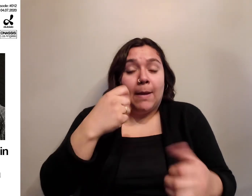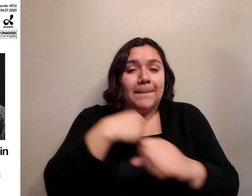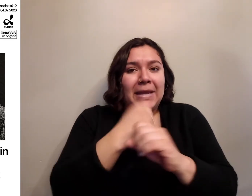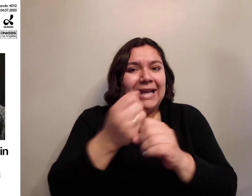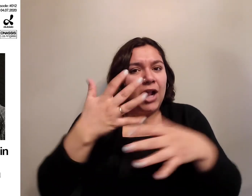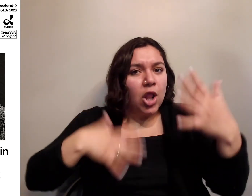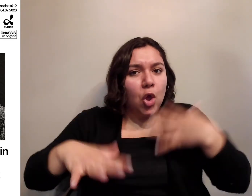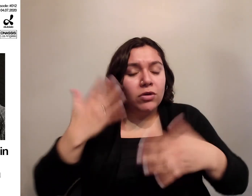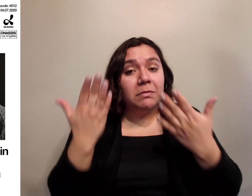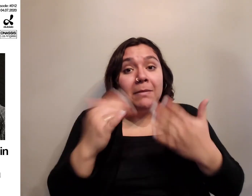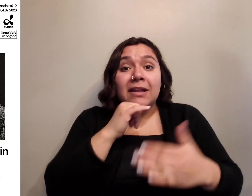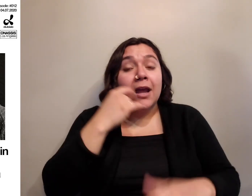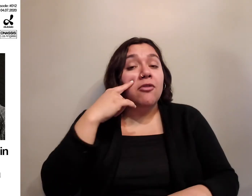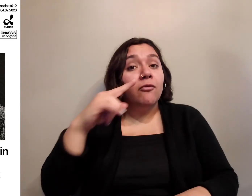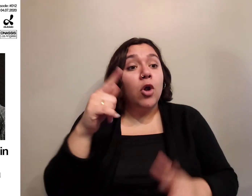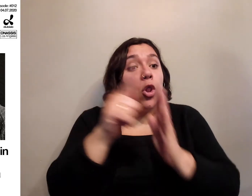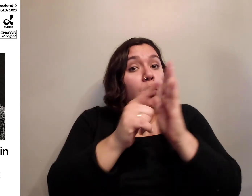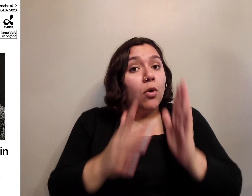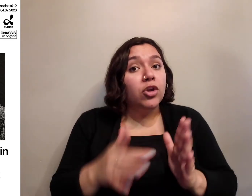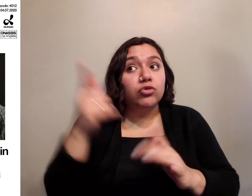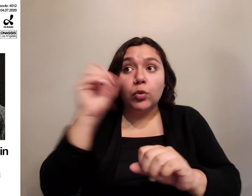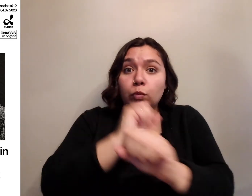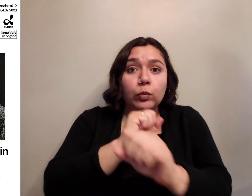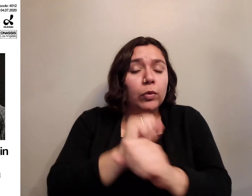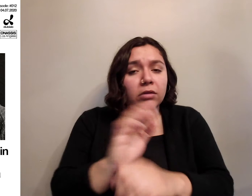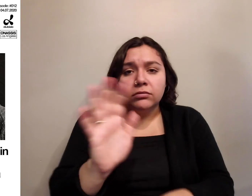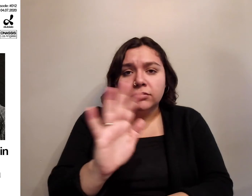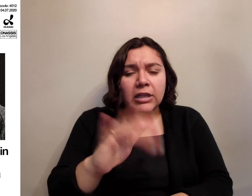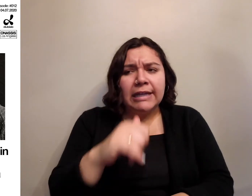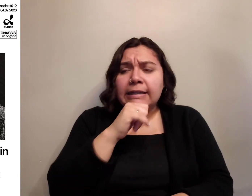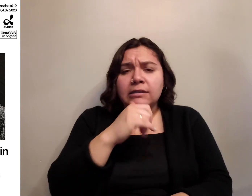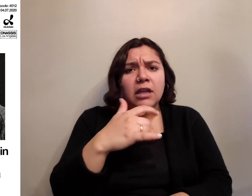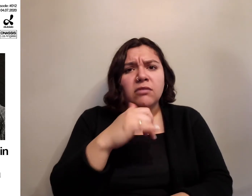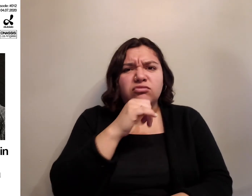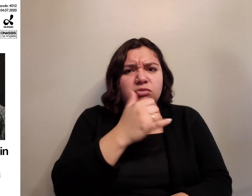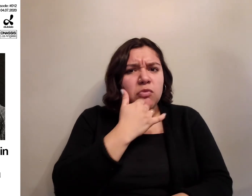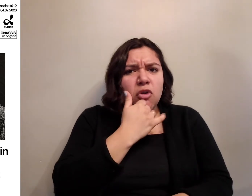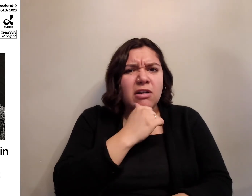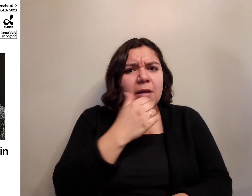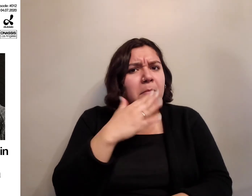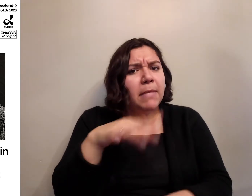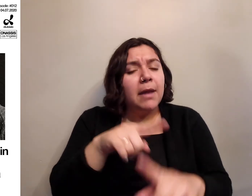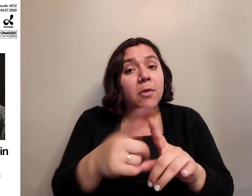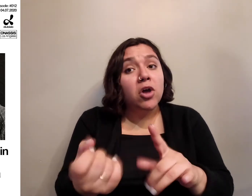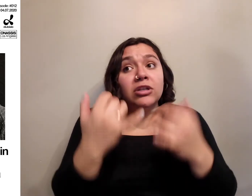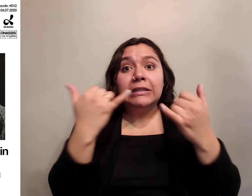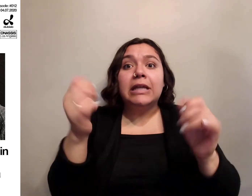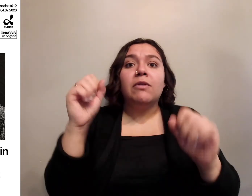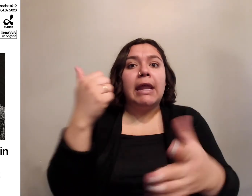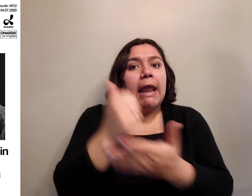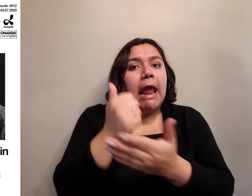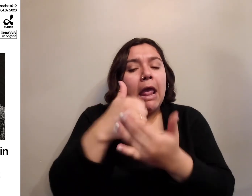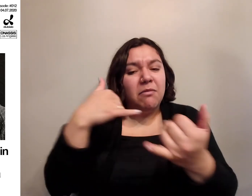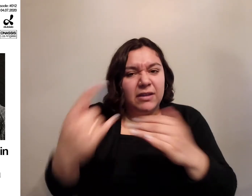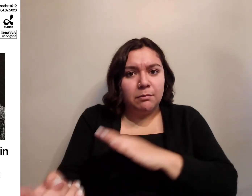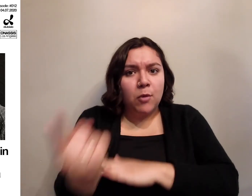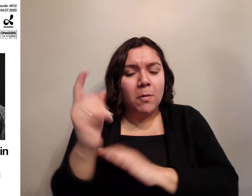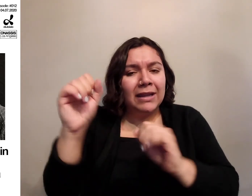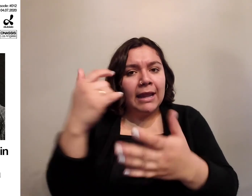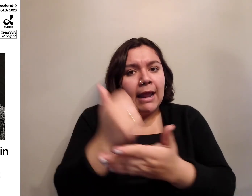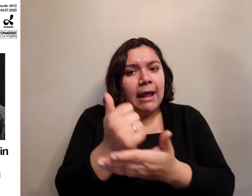right. Maybe not for lawyers to go to work, nothing wrong with that, but right. to help this moment.